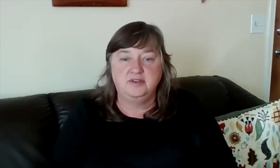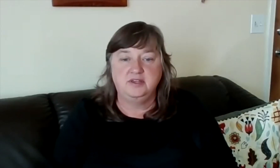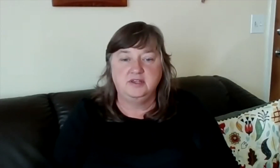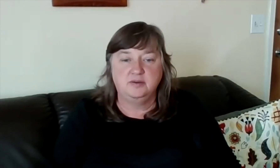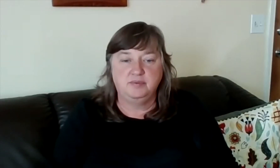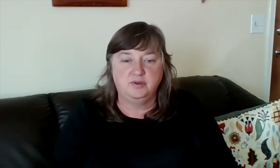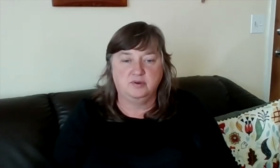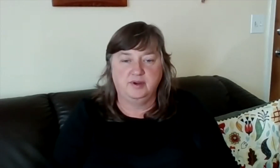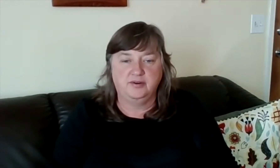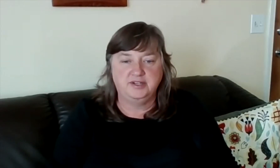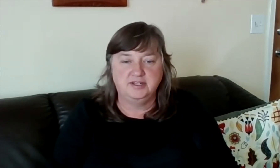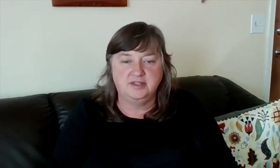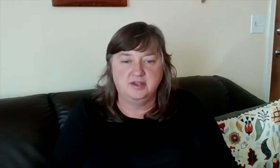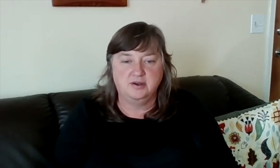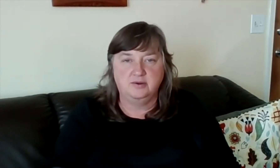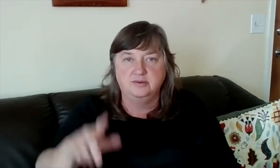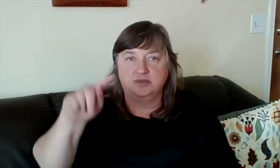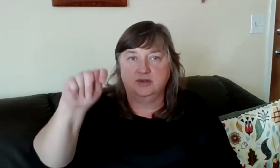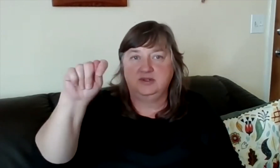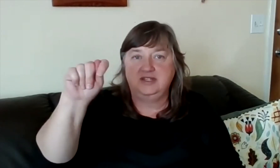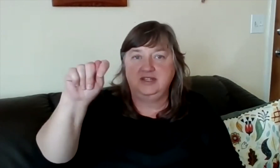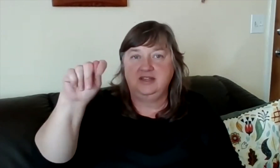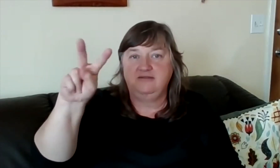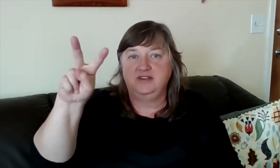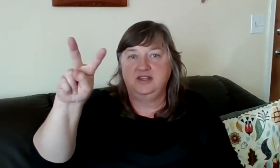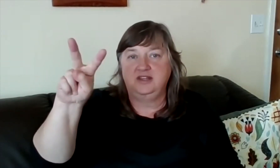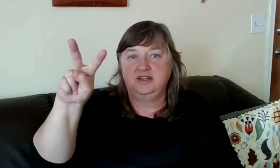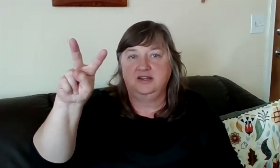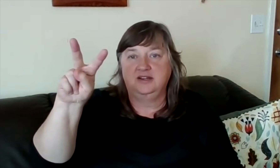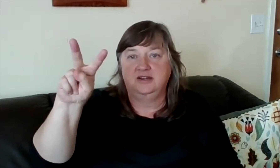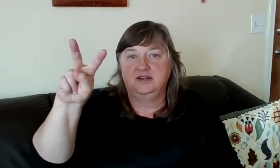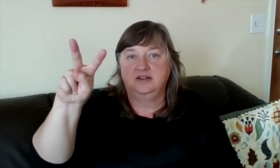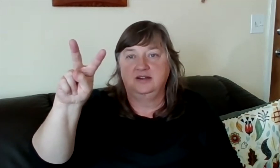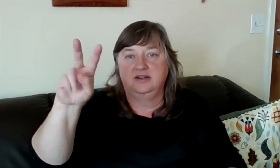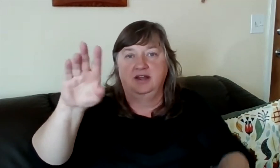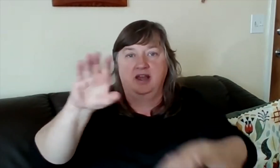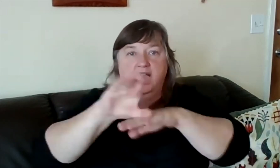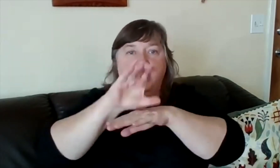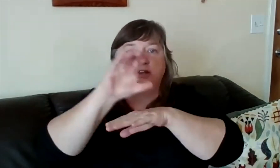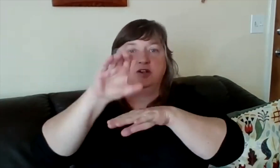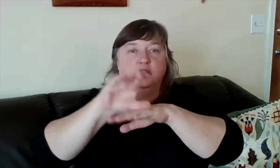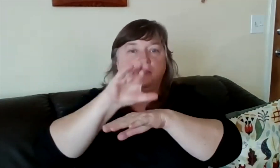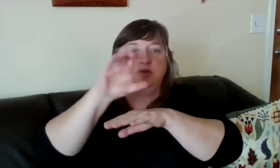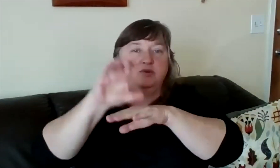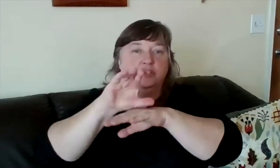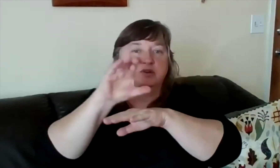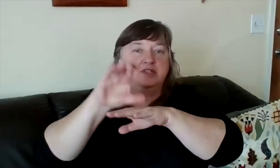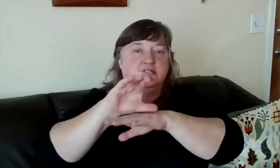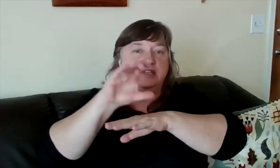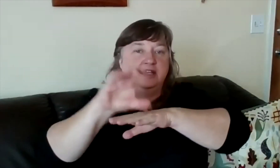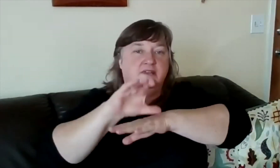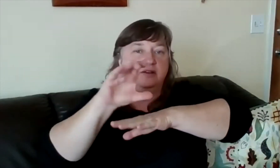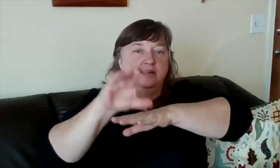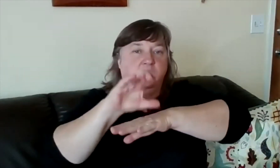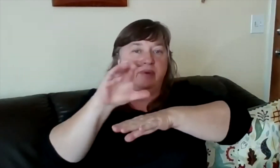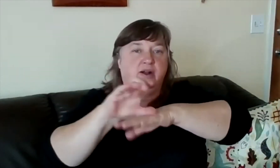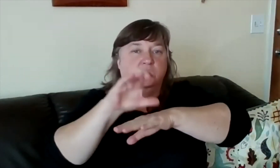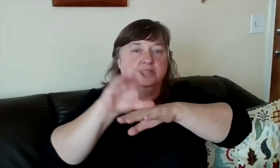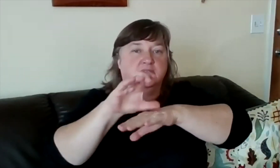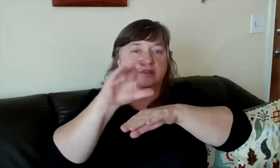TV, computer, we already did those, so TV and computer, C, going backwards on the